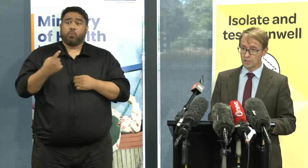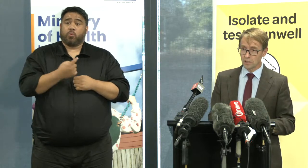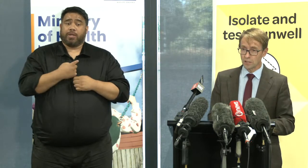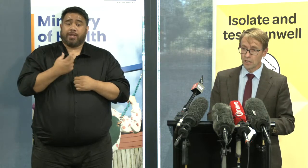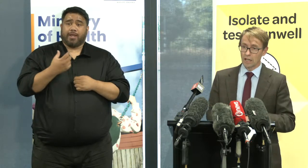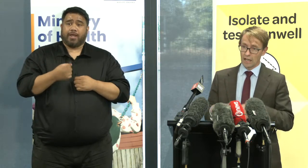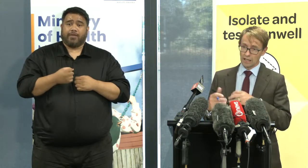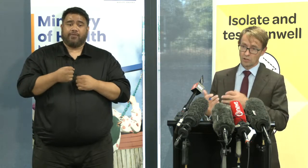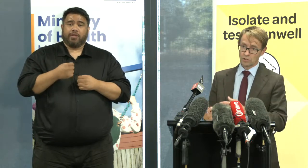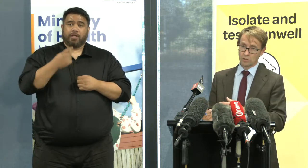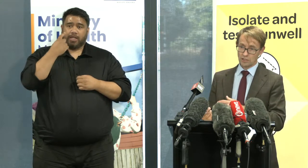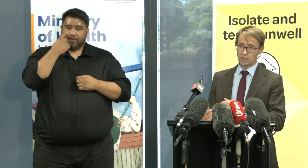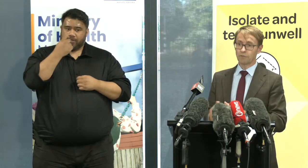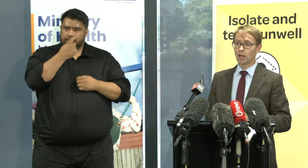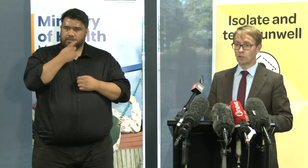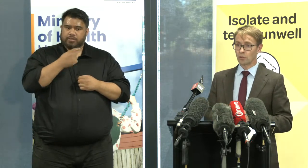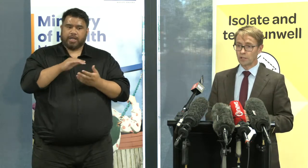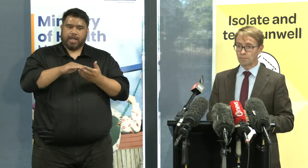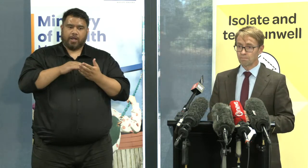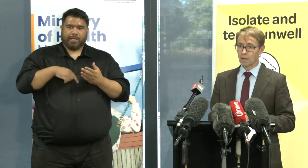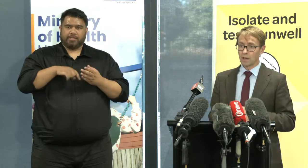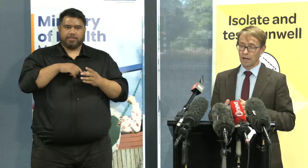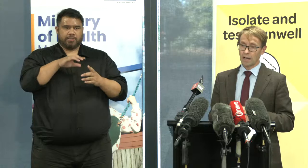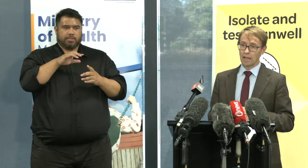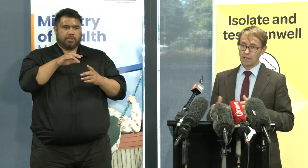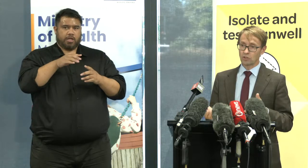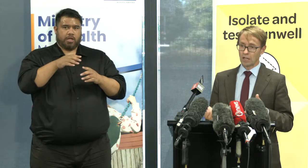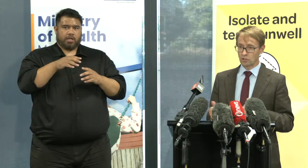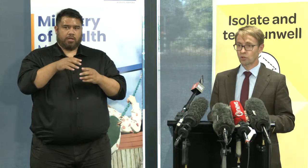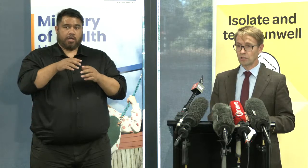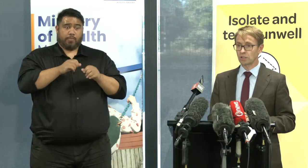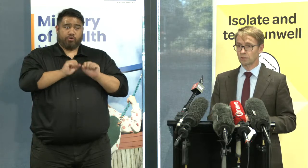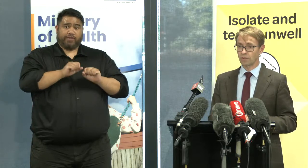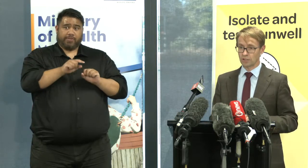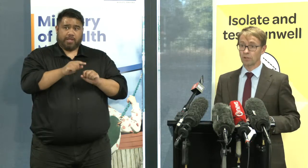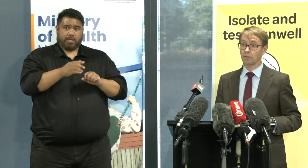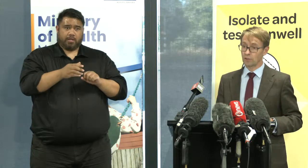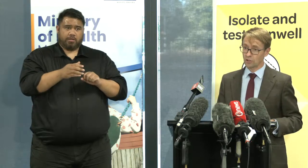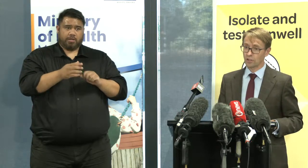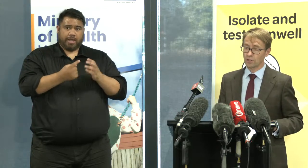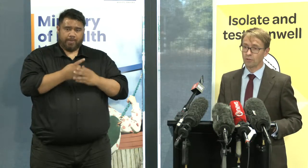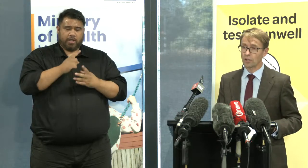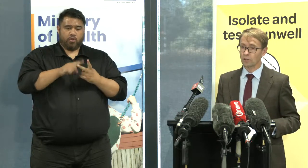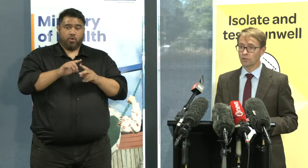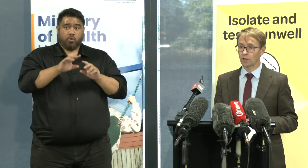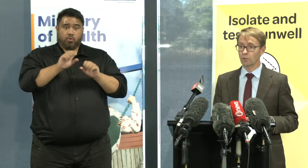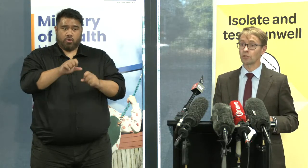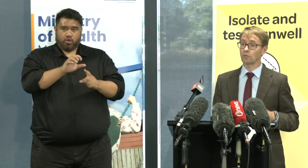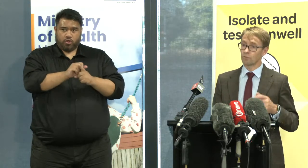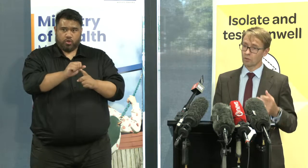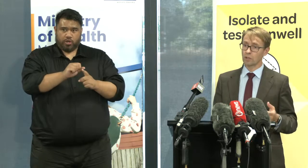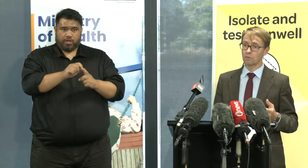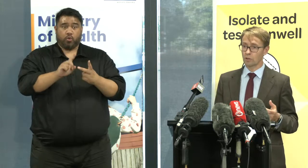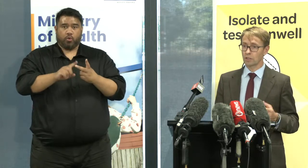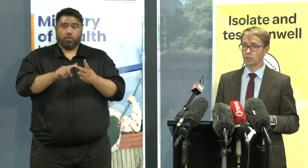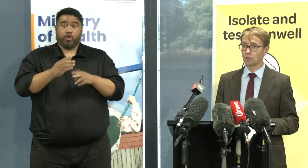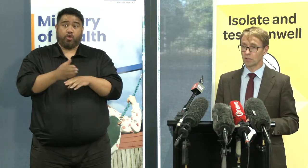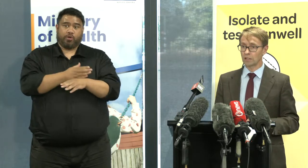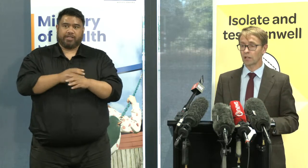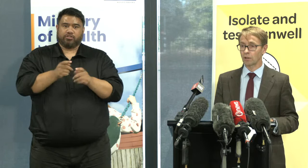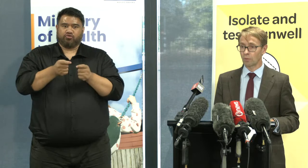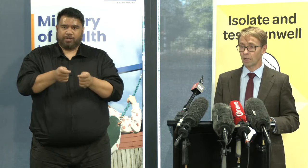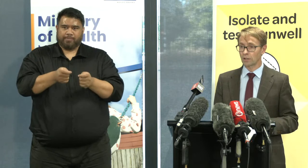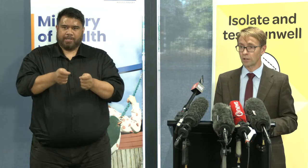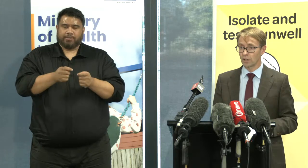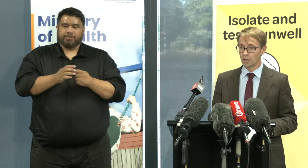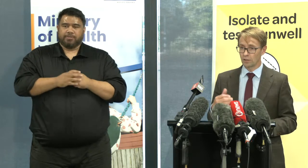both prevent and identify it early and treat it effectively if it is identified early. So it's a very, very good